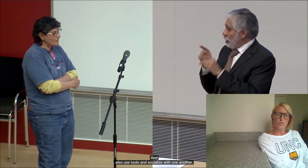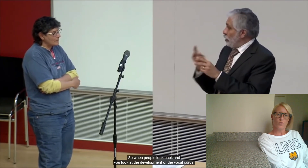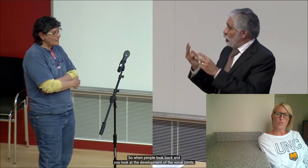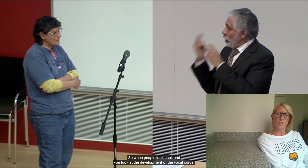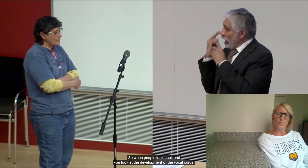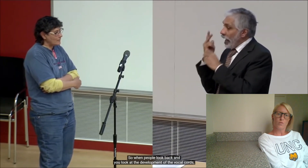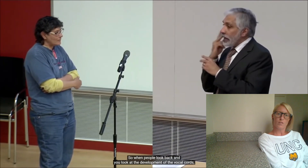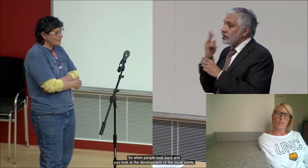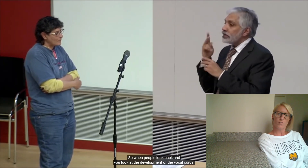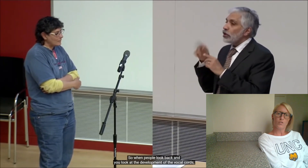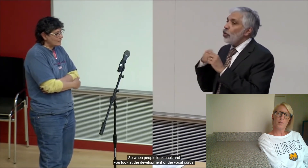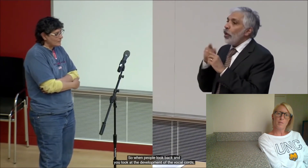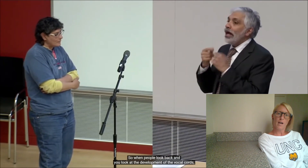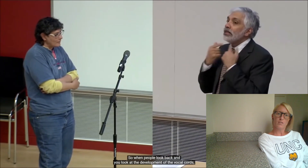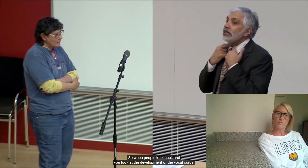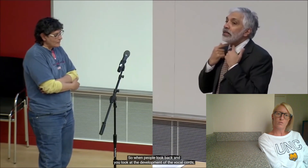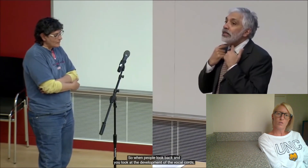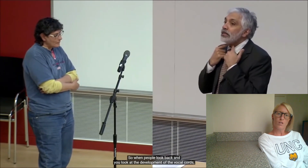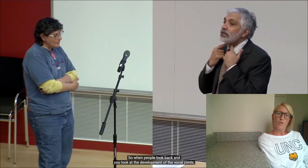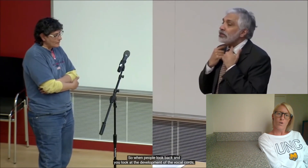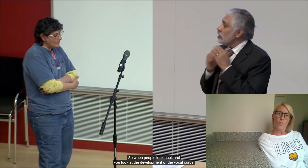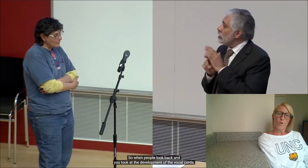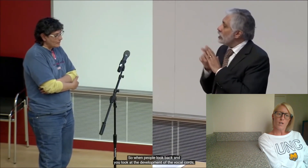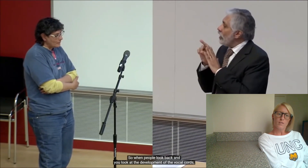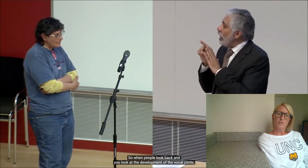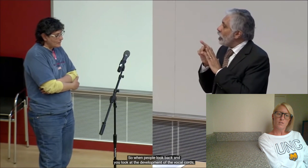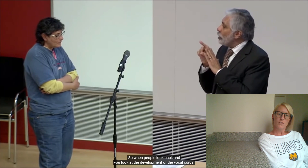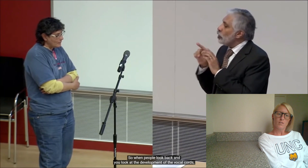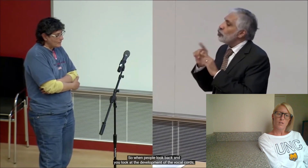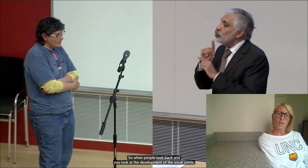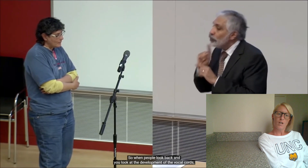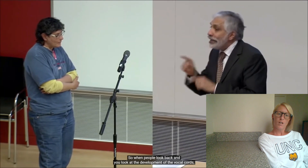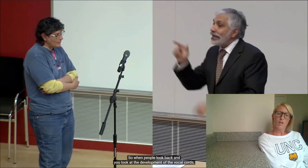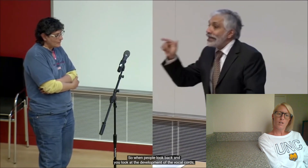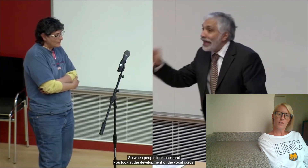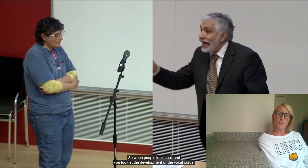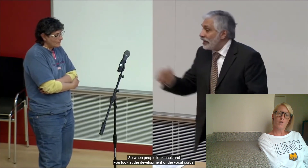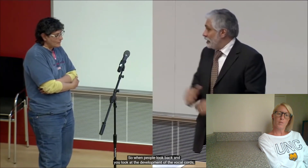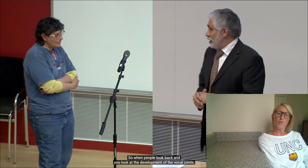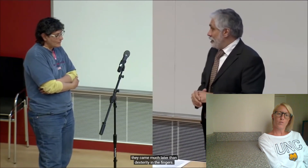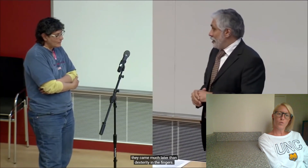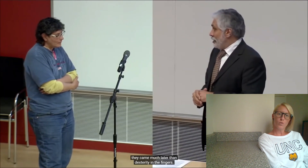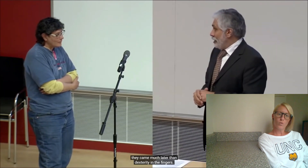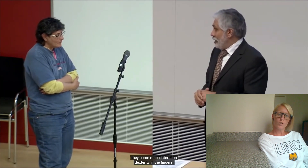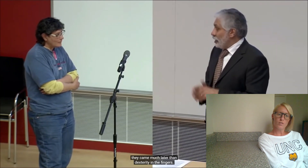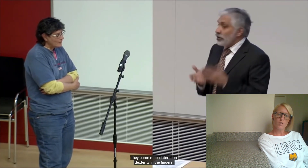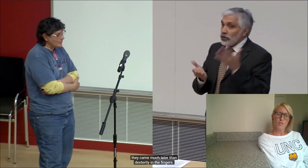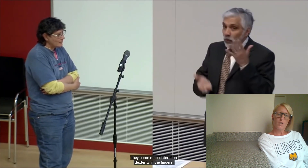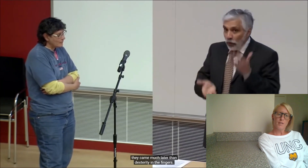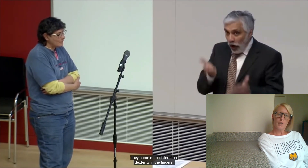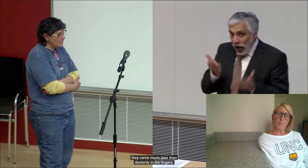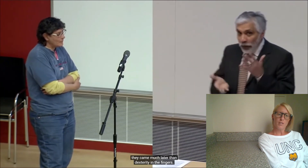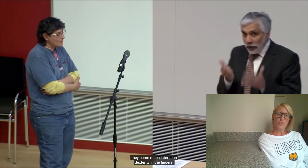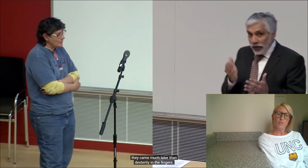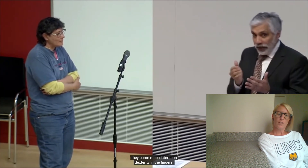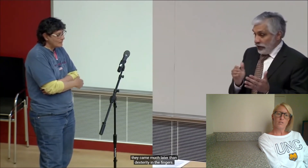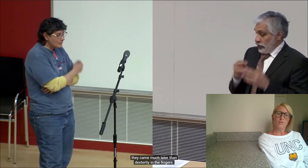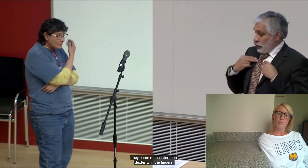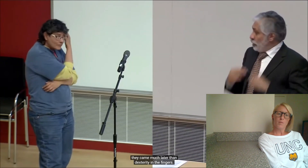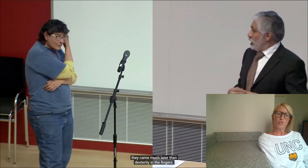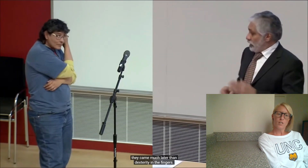also another. to So socialize with when one people another. look back and you look at the development of the vocal cords, they came much